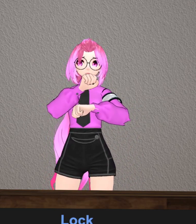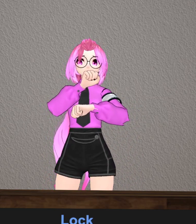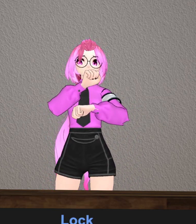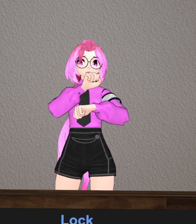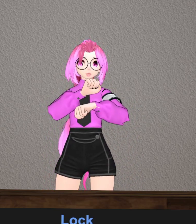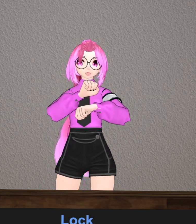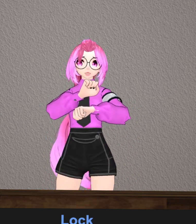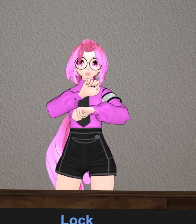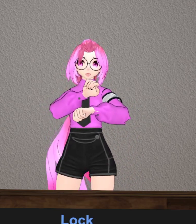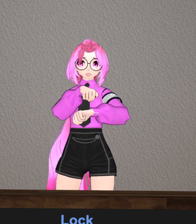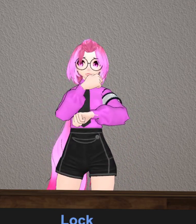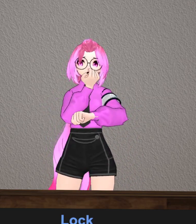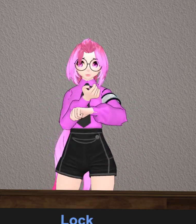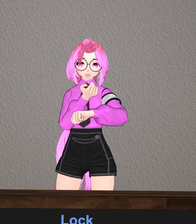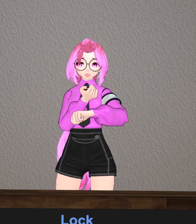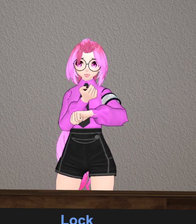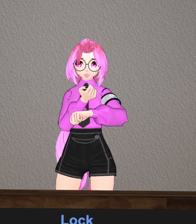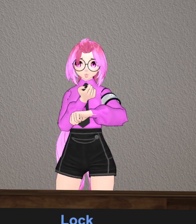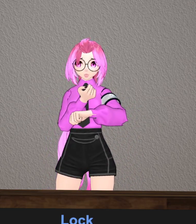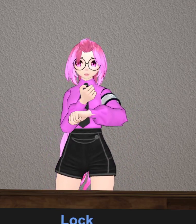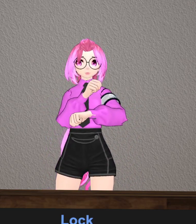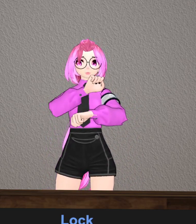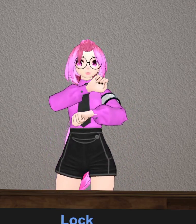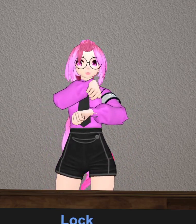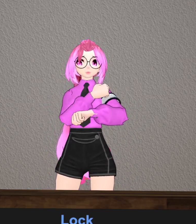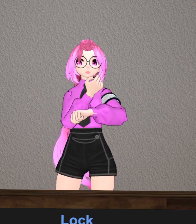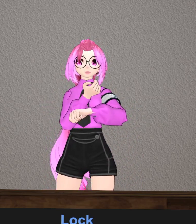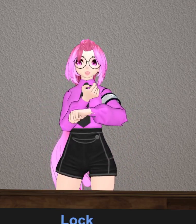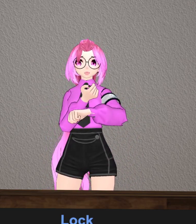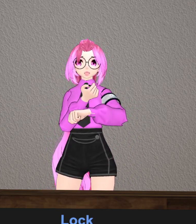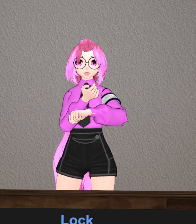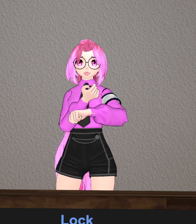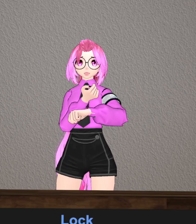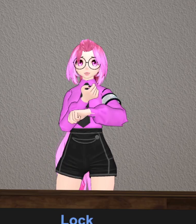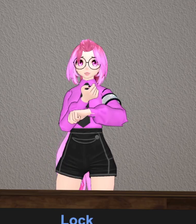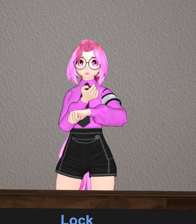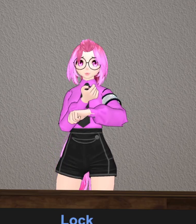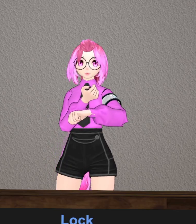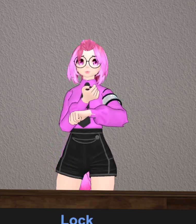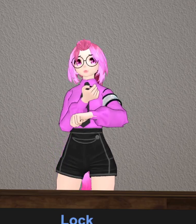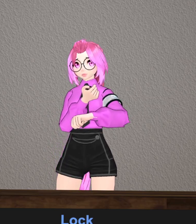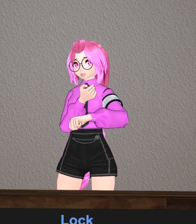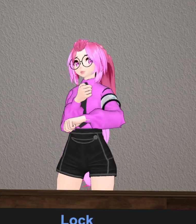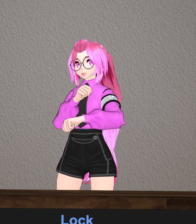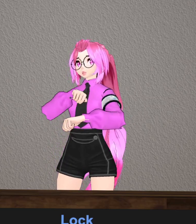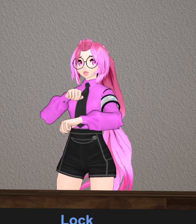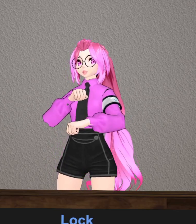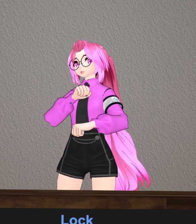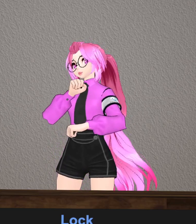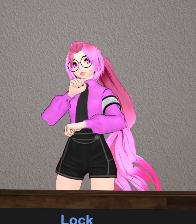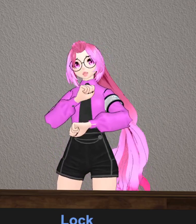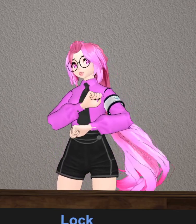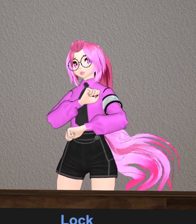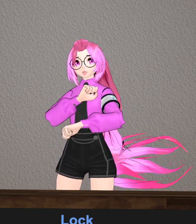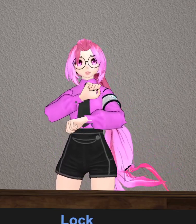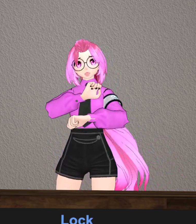have a fist on top of fist, and then you flip it on top of. Yeah, you got it. You got it. You're